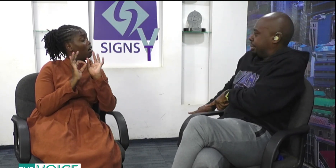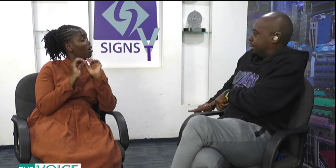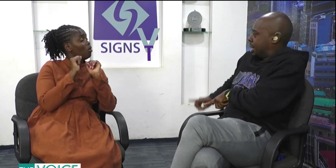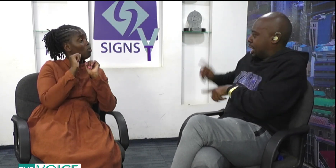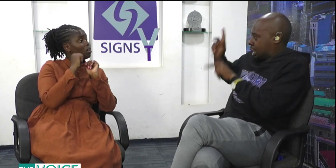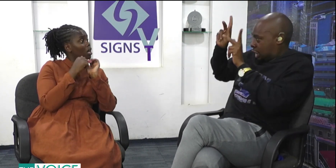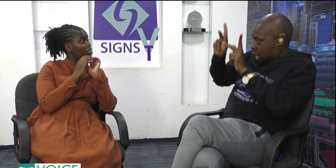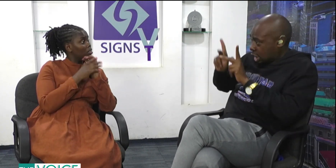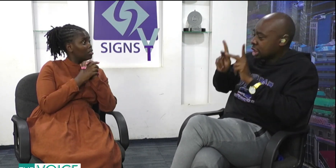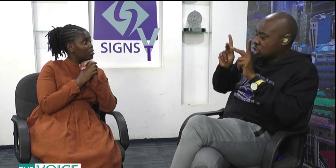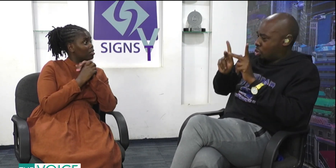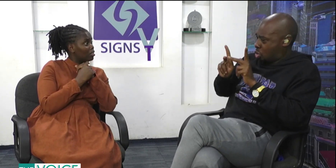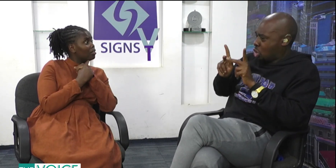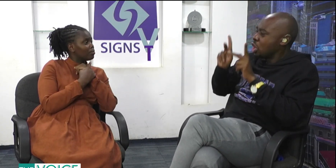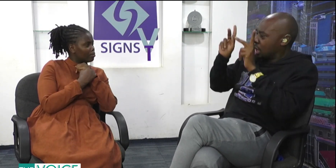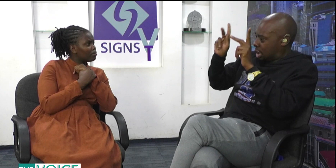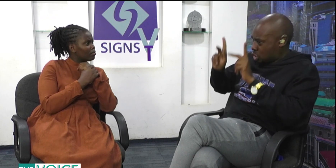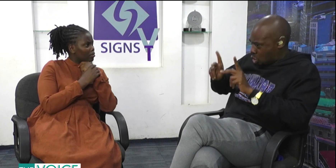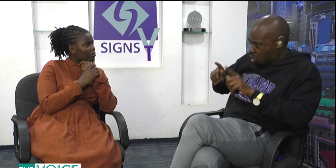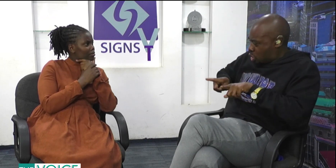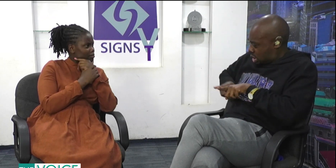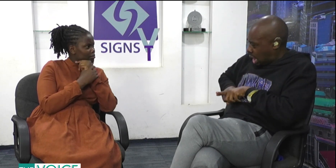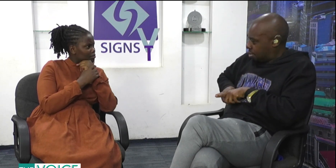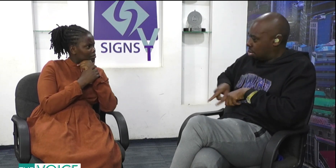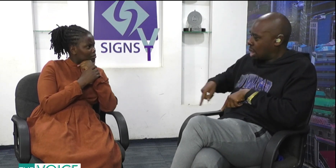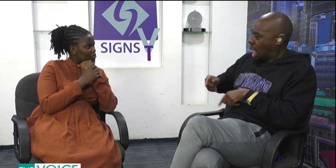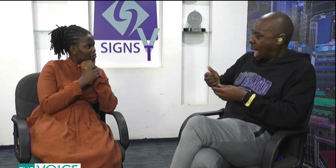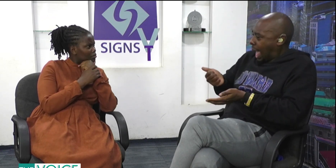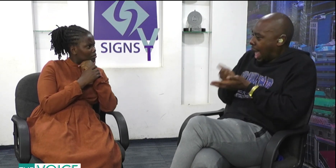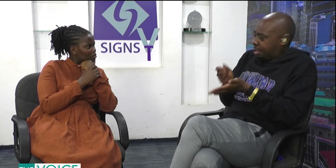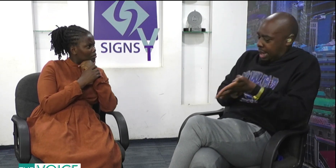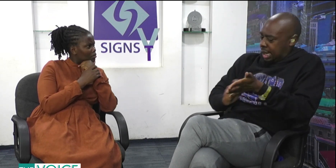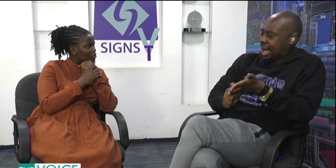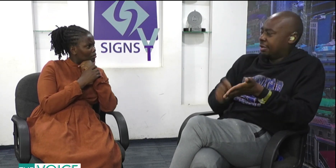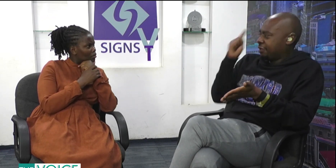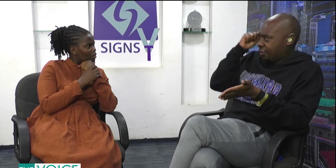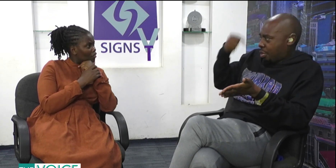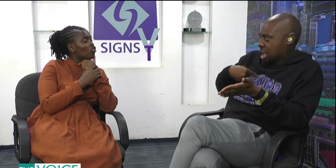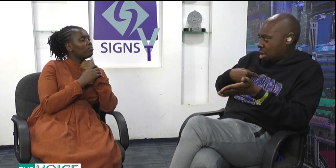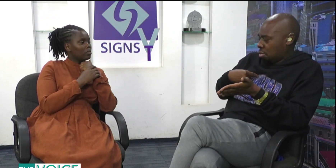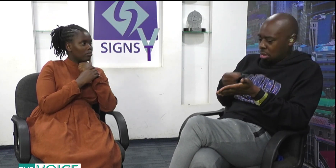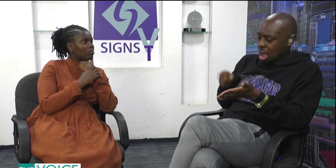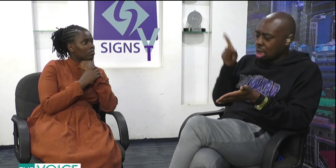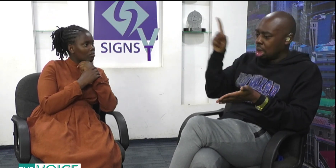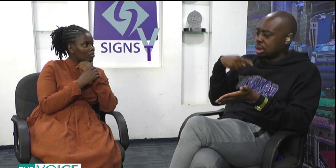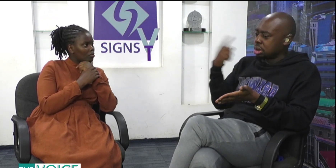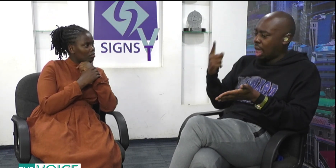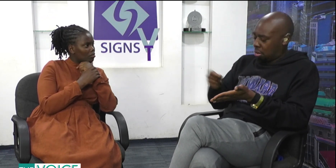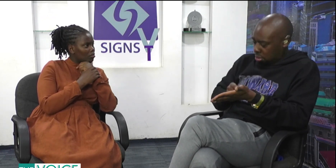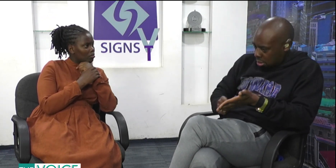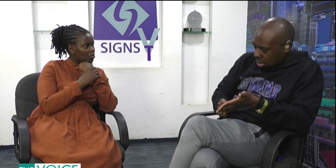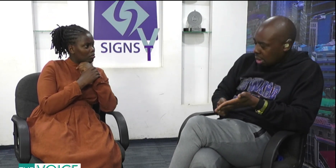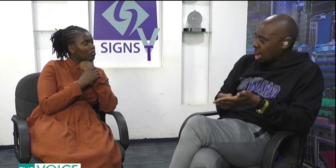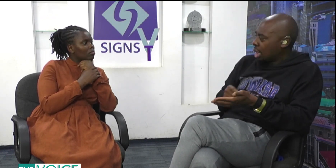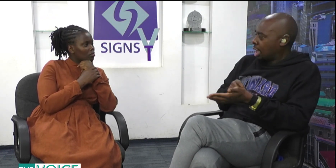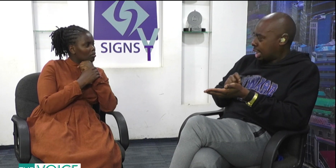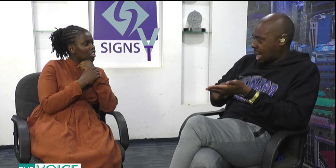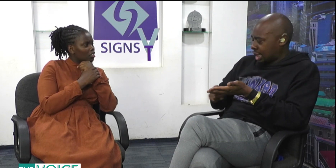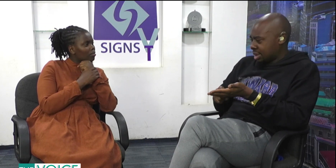So I used to repeat the same class in Kisumu. So there was a friend of mine who helped me. Most of the